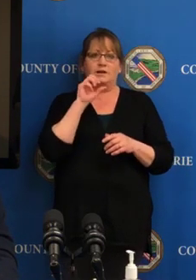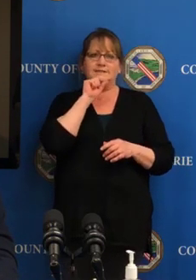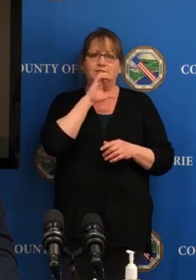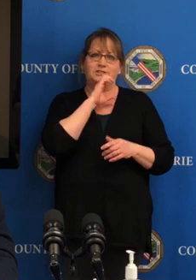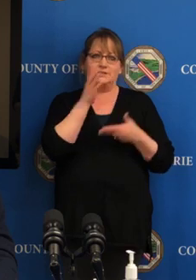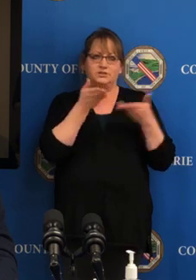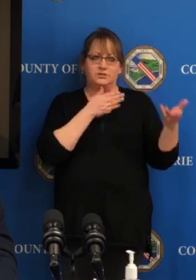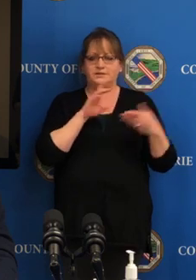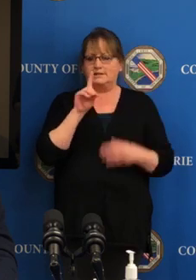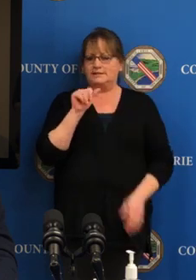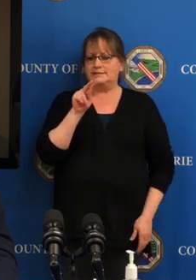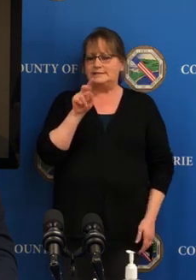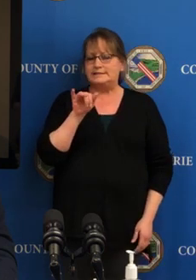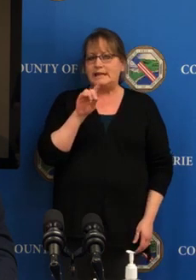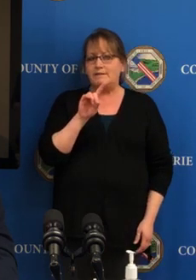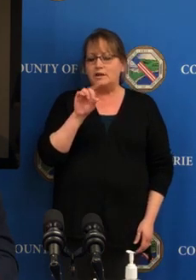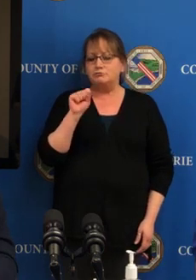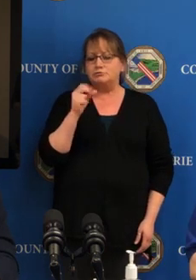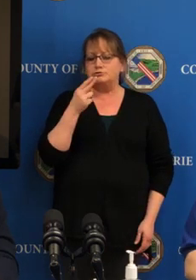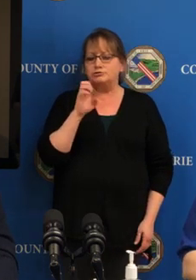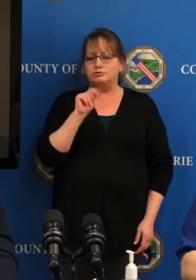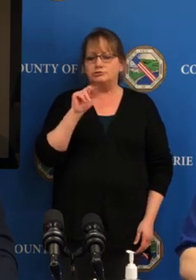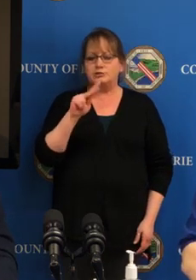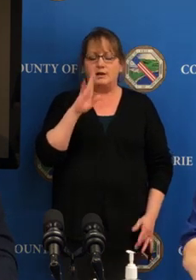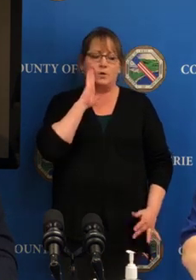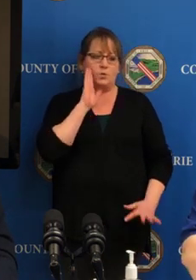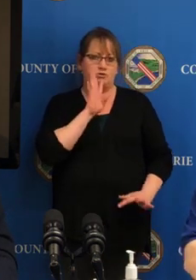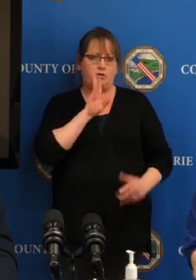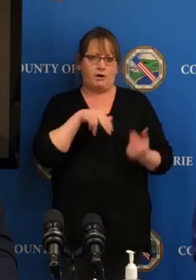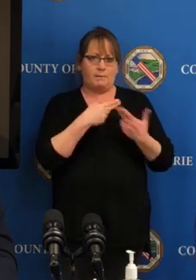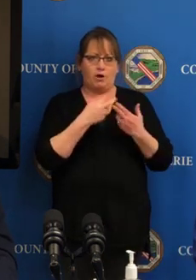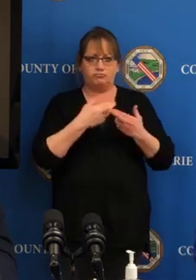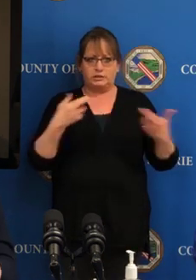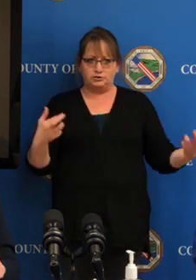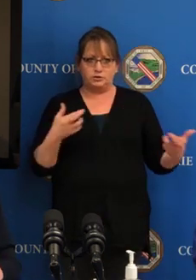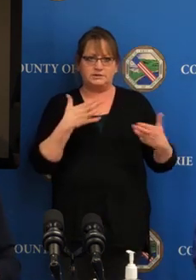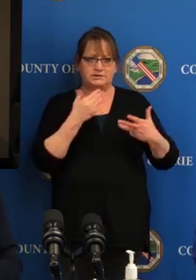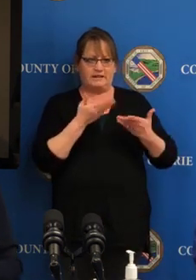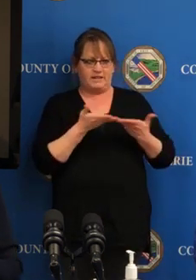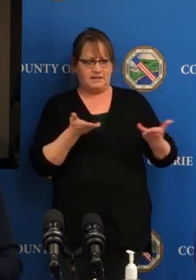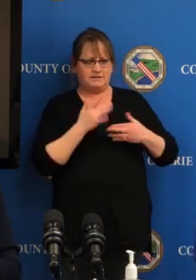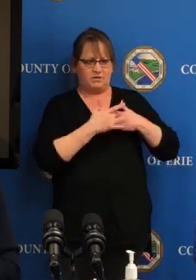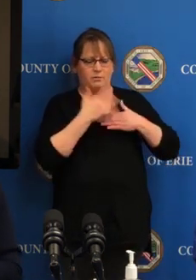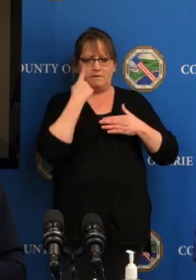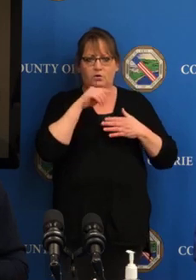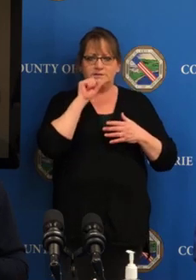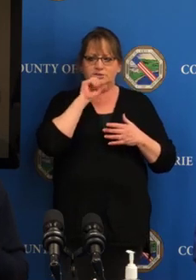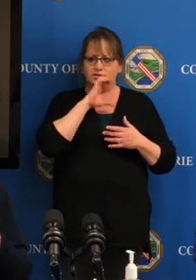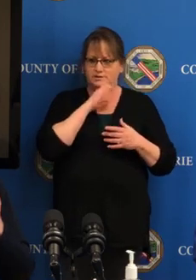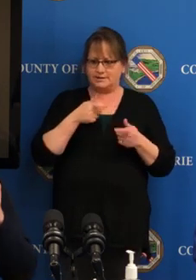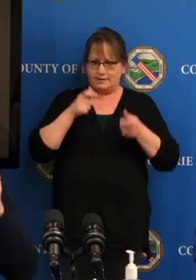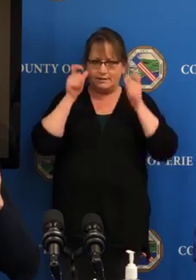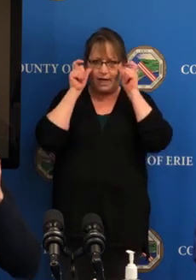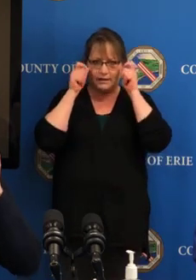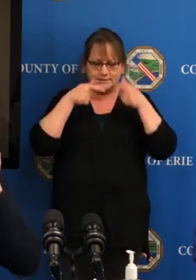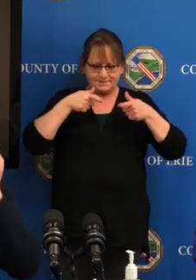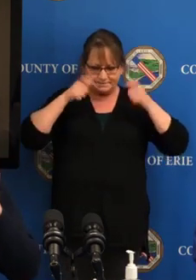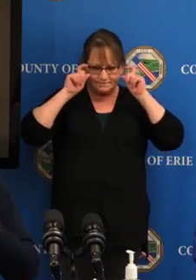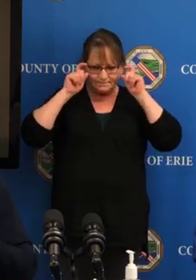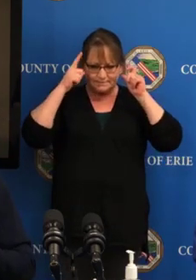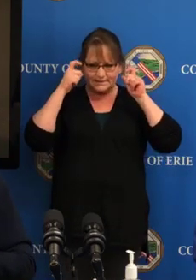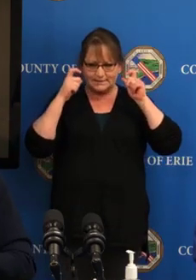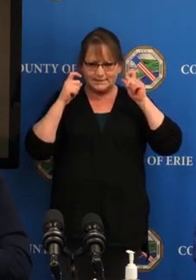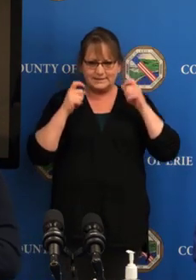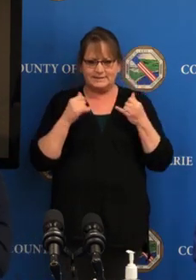talk a little bit about some of the senior issues that we're dealing with and the resources that are available for seniors. I'm going to put my glasses on because we are down